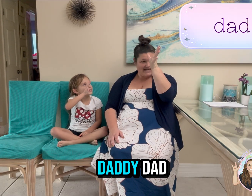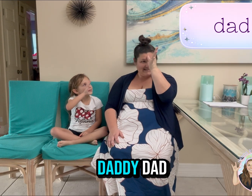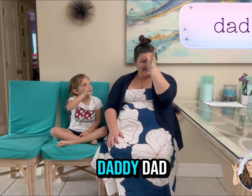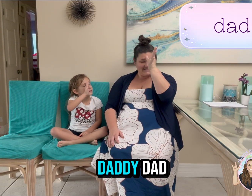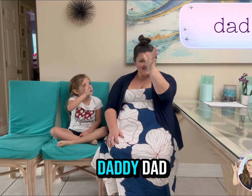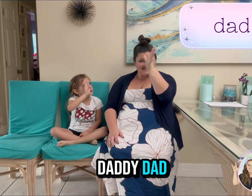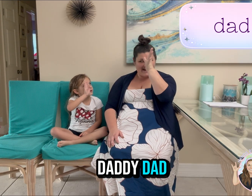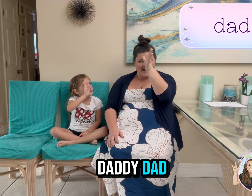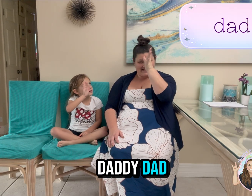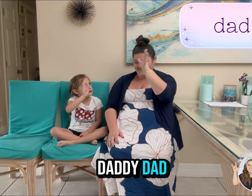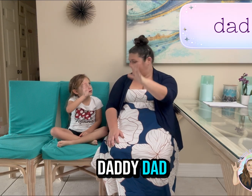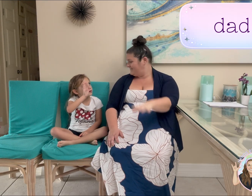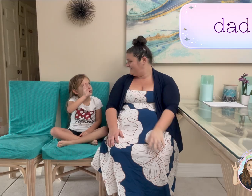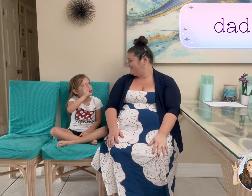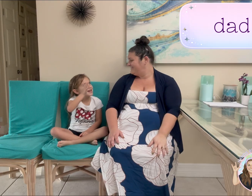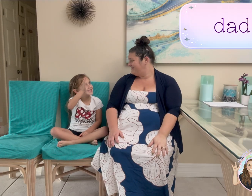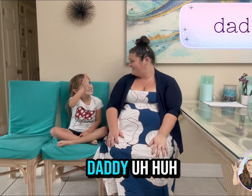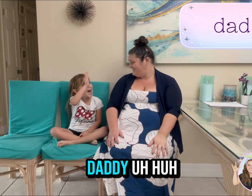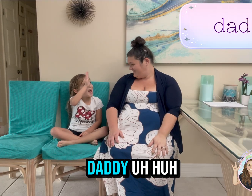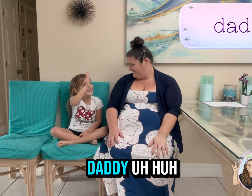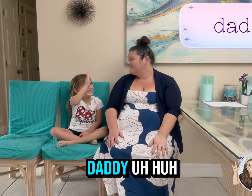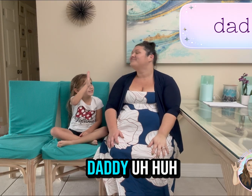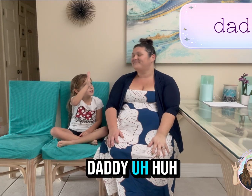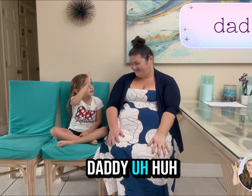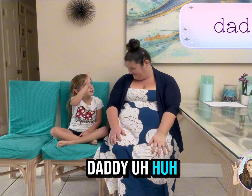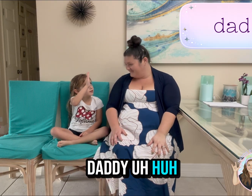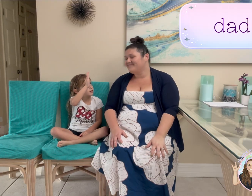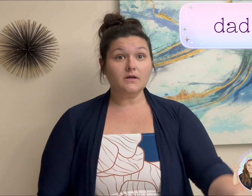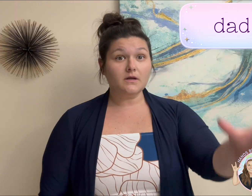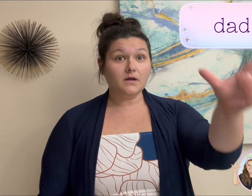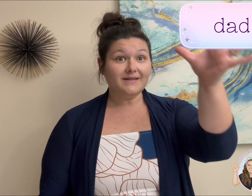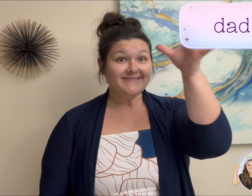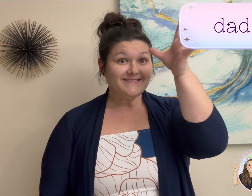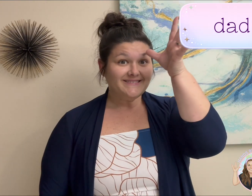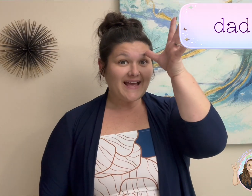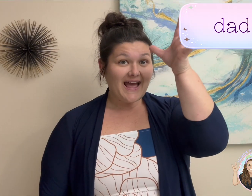Daddy, dad. Daddy. Mm-hmm.